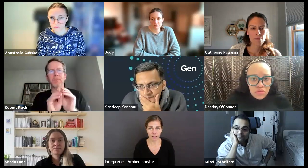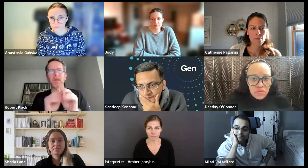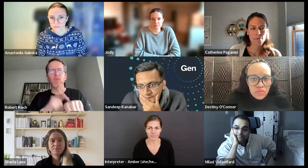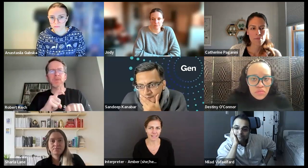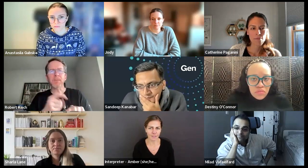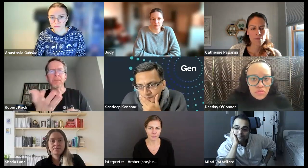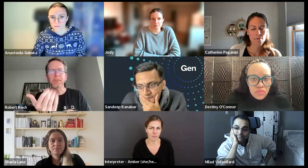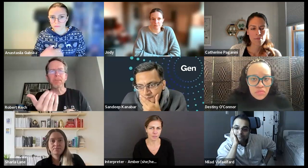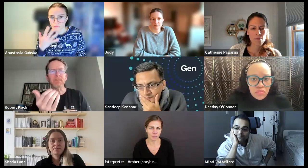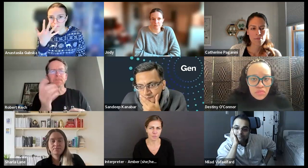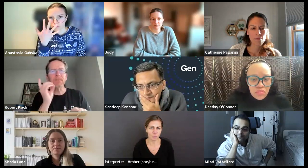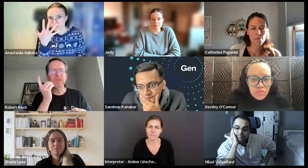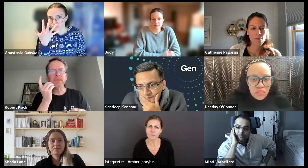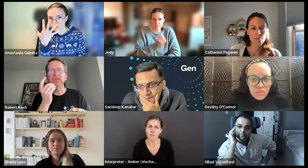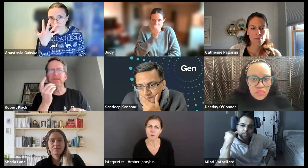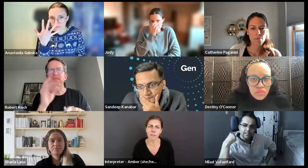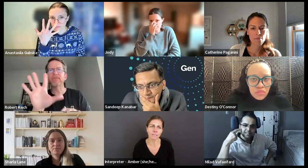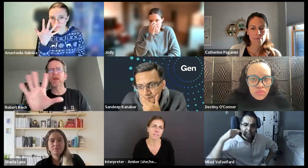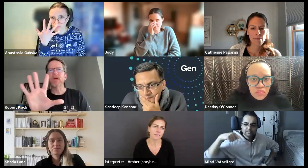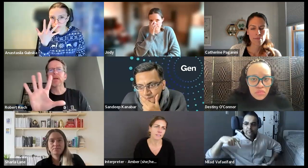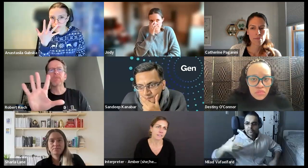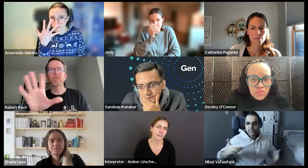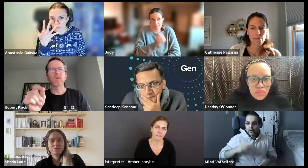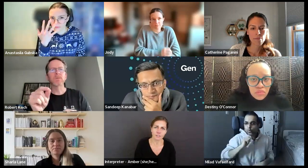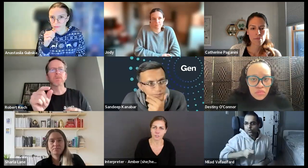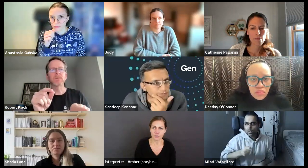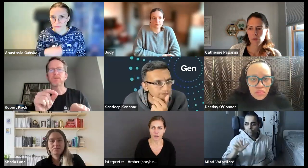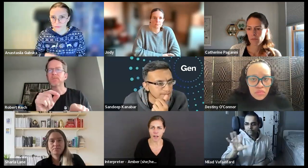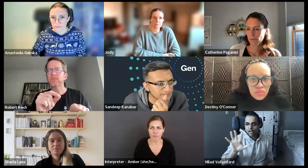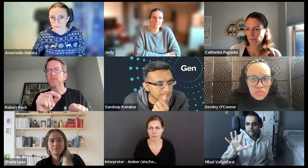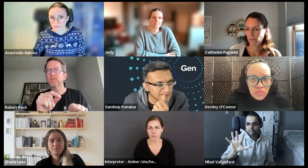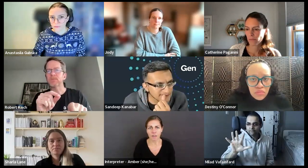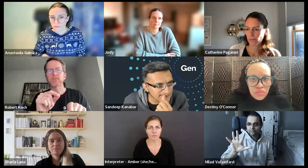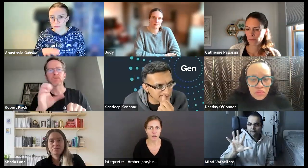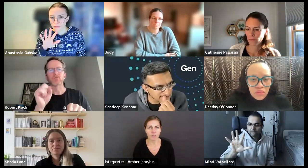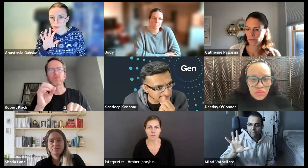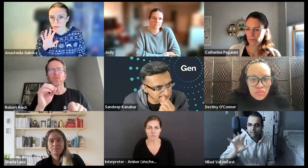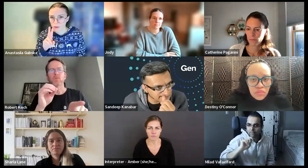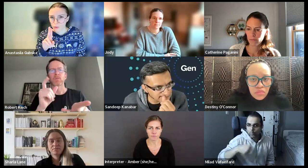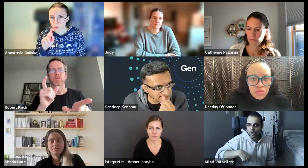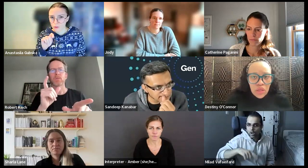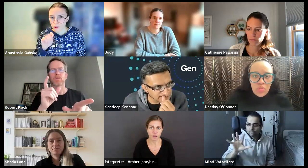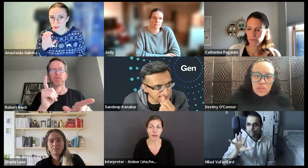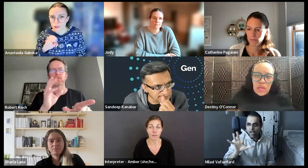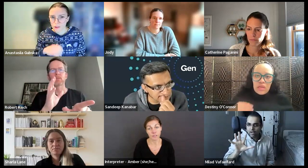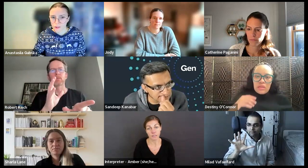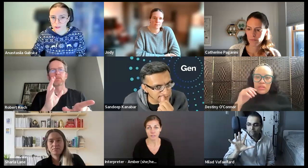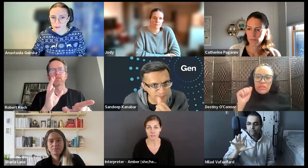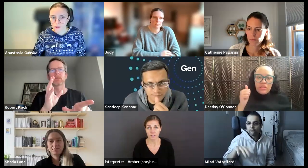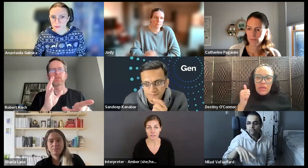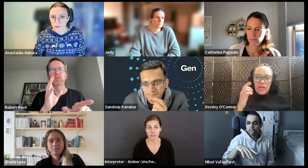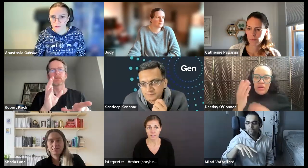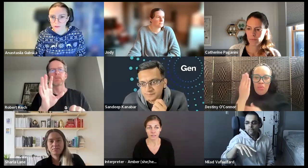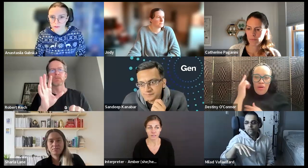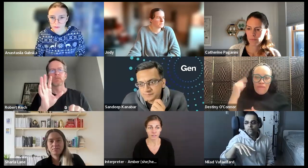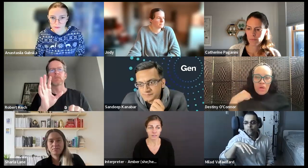times. Last month, what time did we meet? Anastasia says 5. Okay, 5.